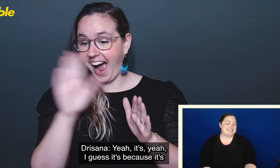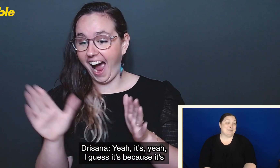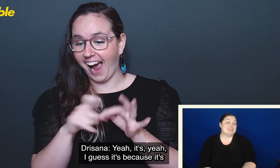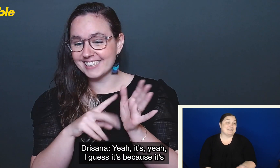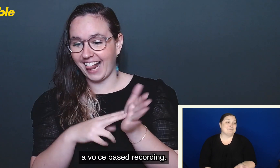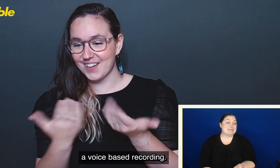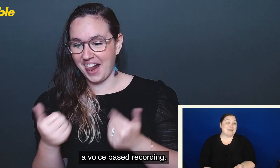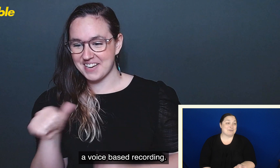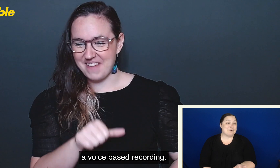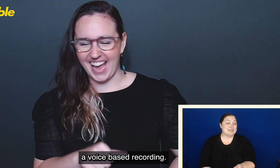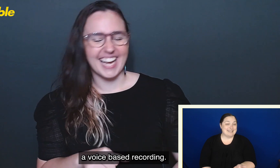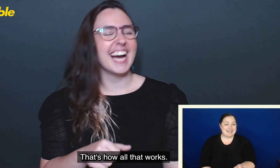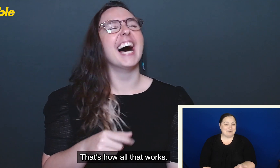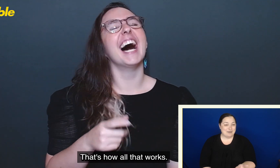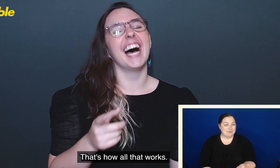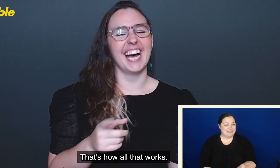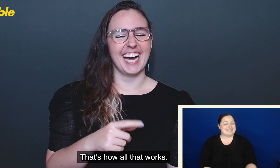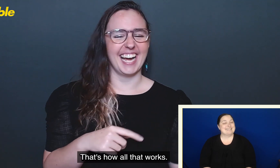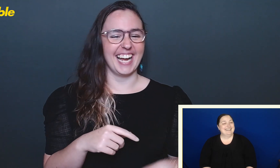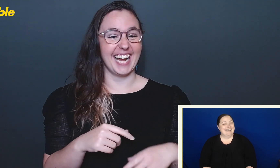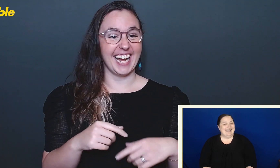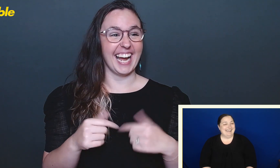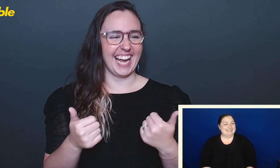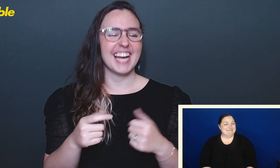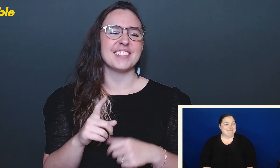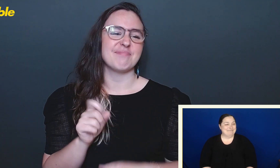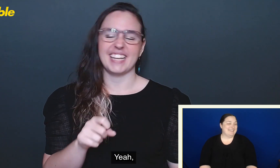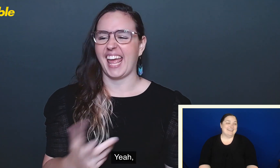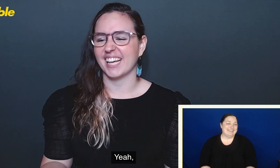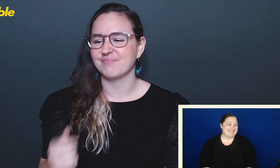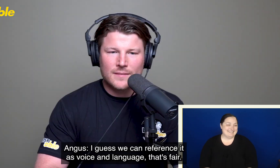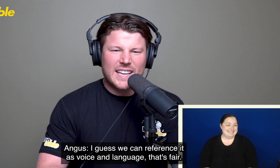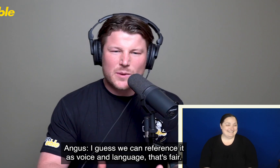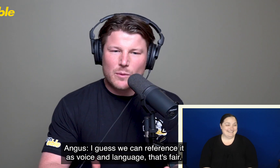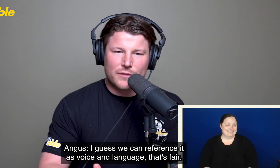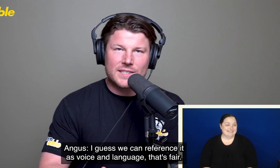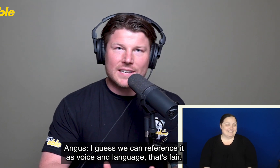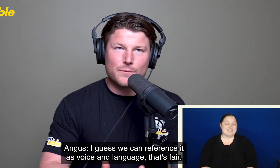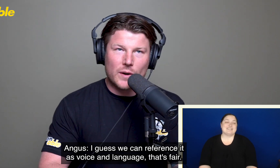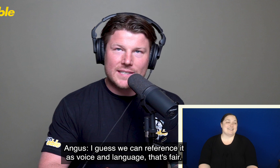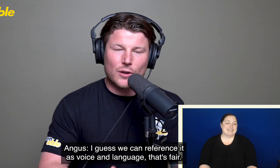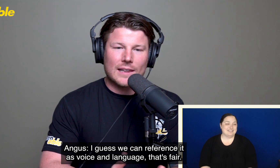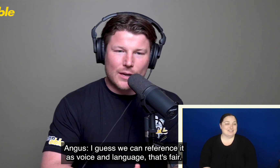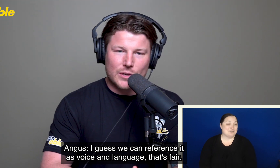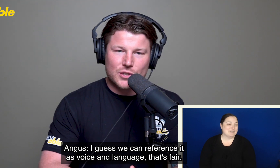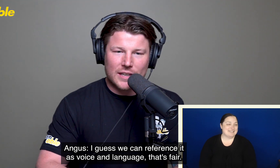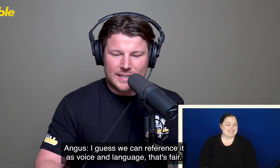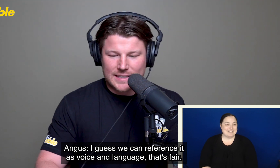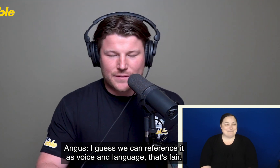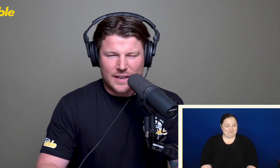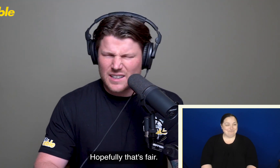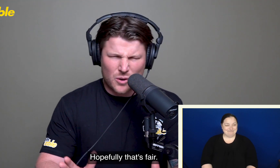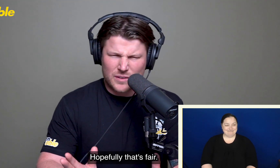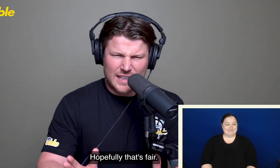I guess it's because it's a voice-based recording. That's how all that works. I guess we can reference it as voice and not language. I